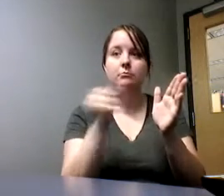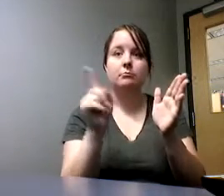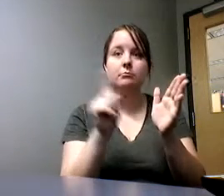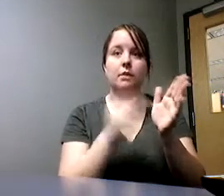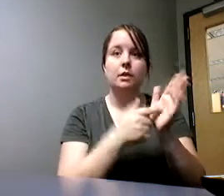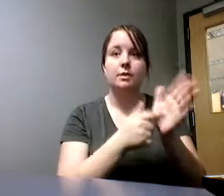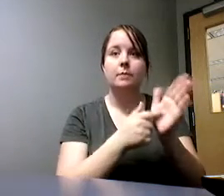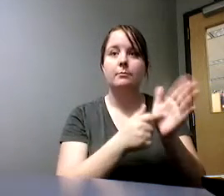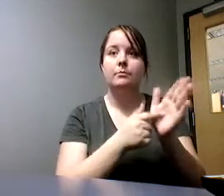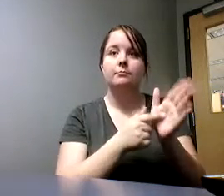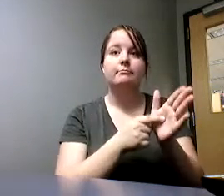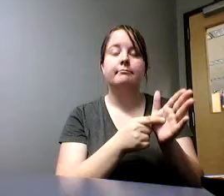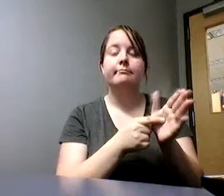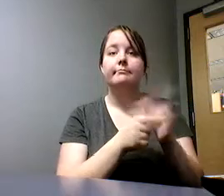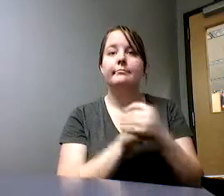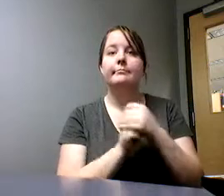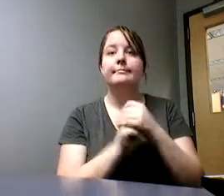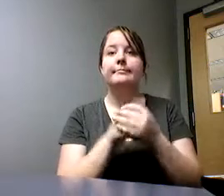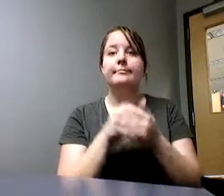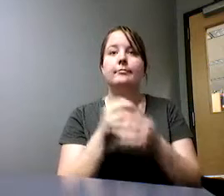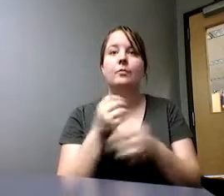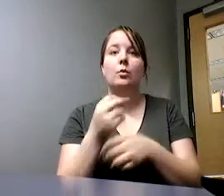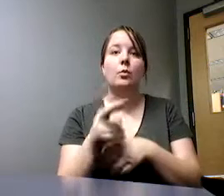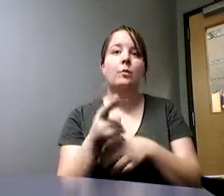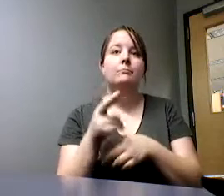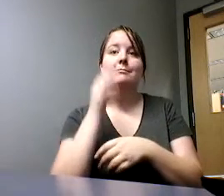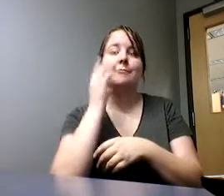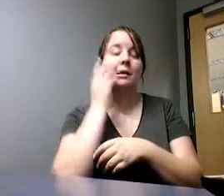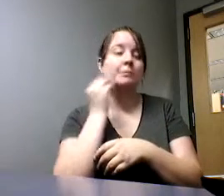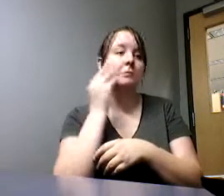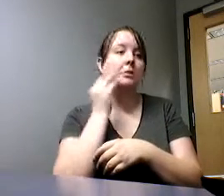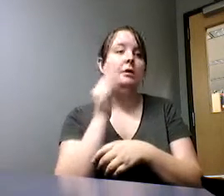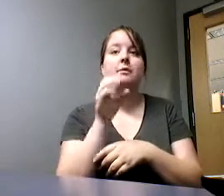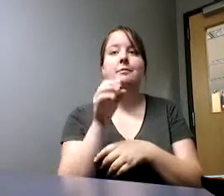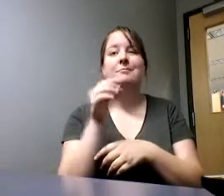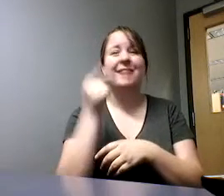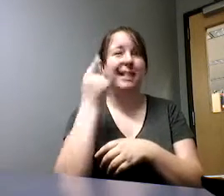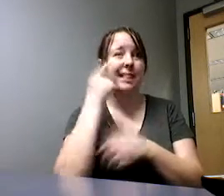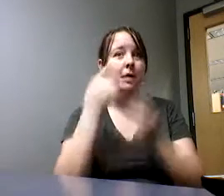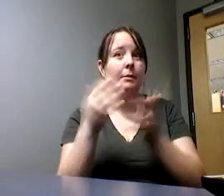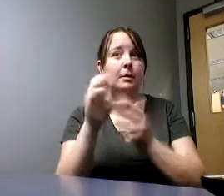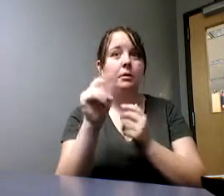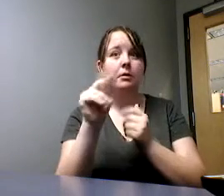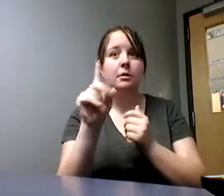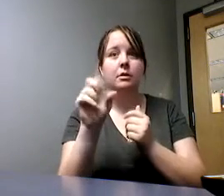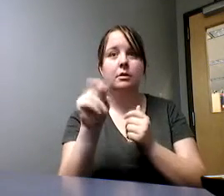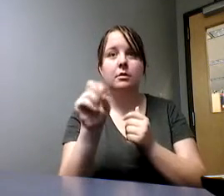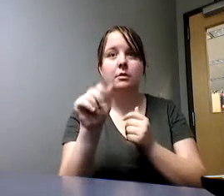Or some time when they've experienced what they thought was condensation? Curtis? Well, I do.